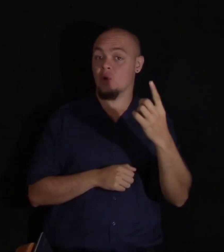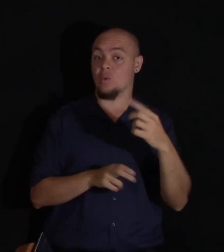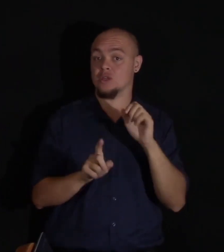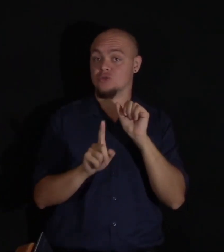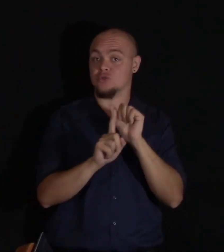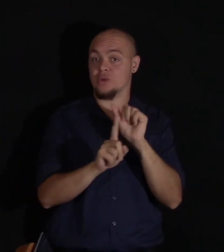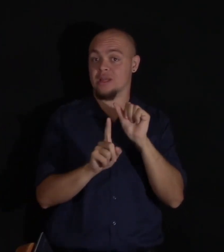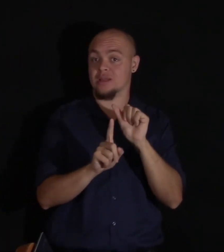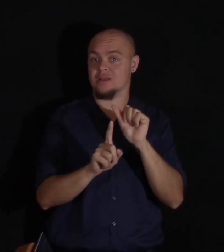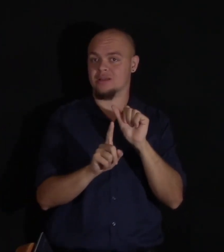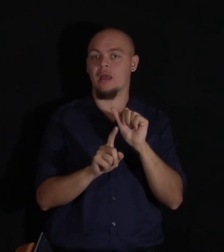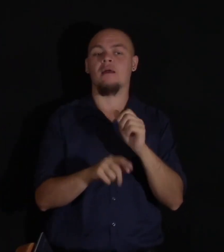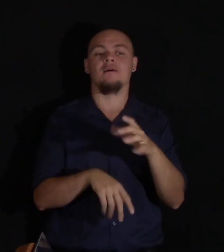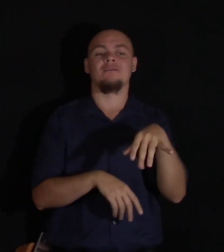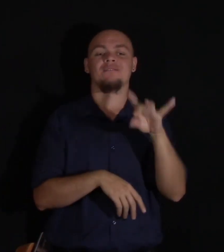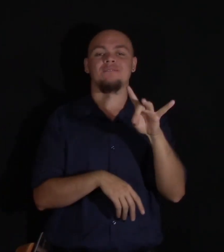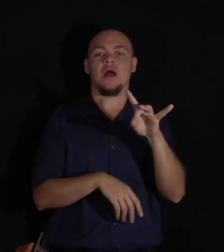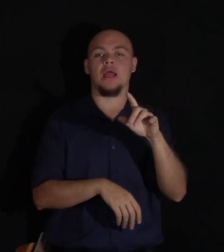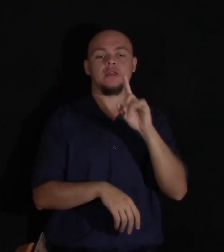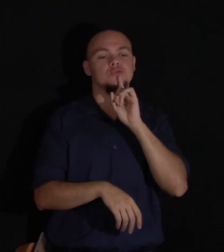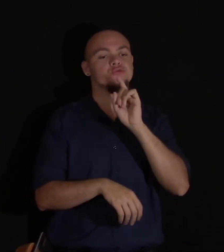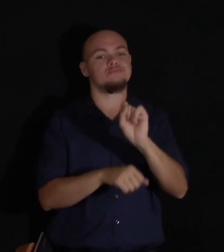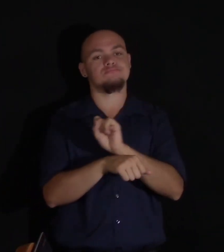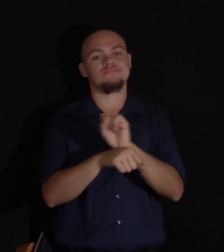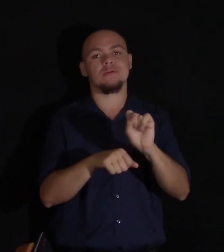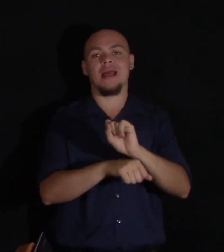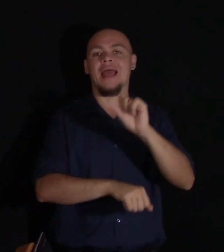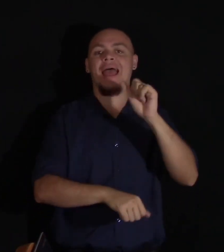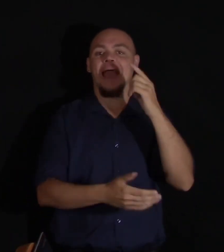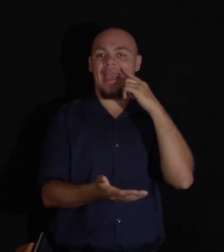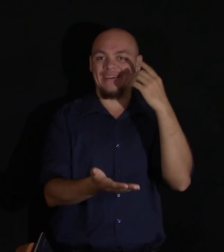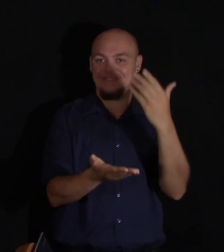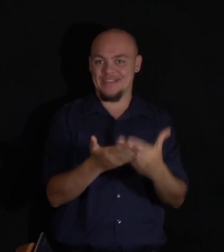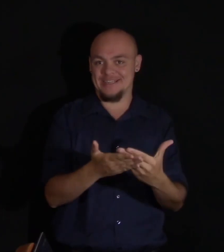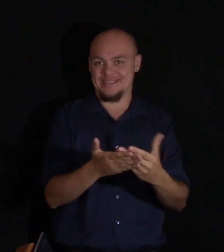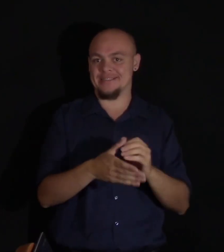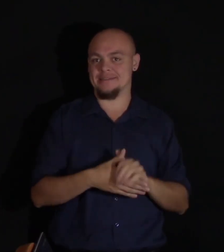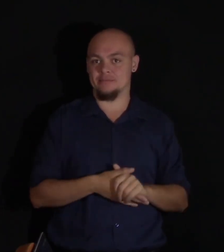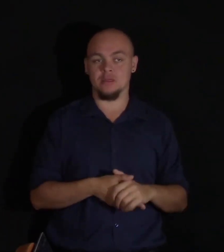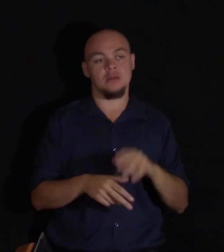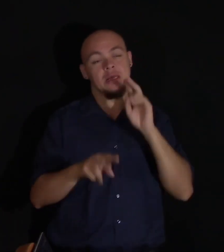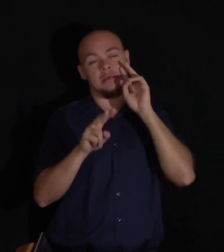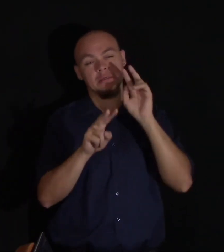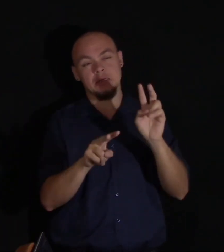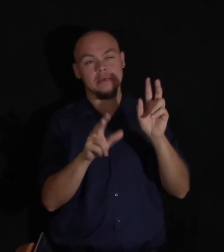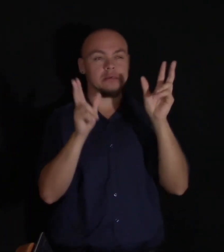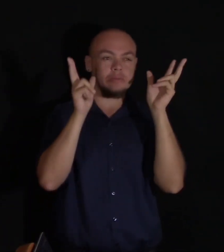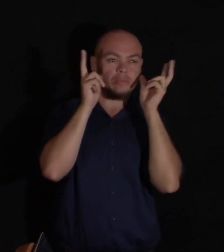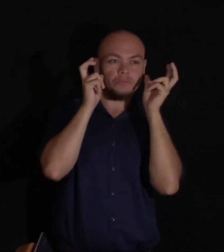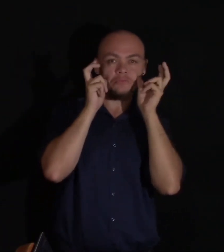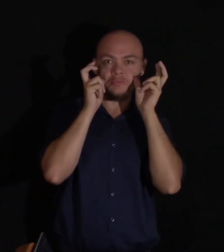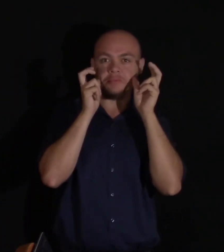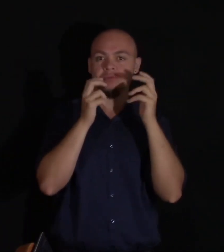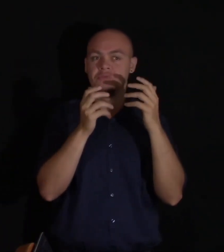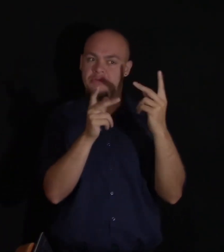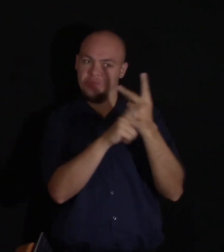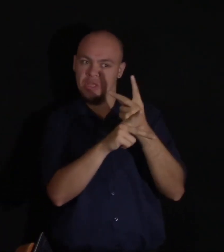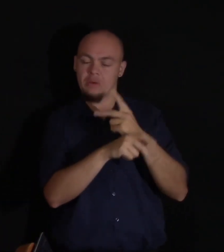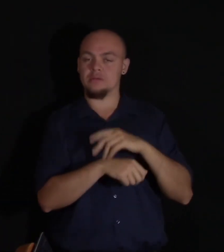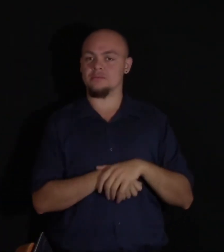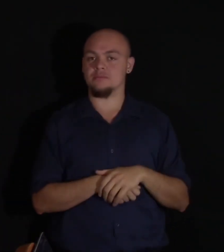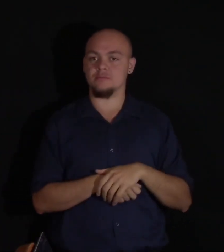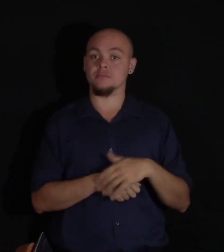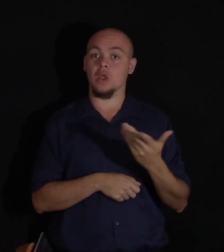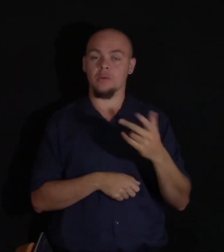have to find concrete evidence. So find out what you have seen or heard, like you've